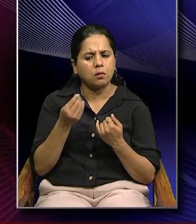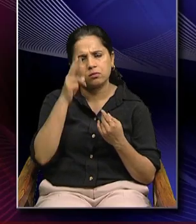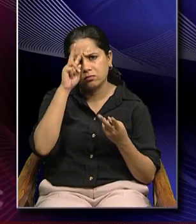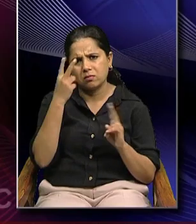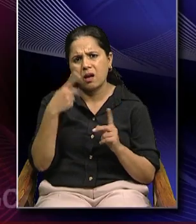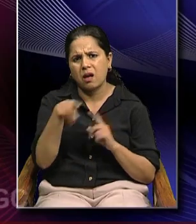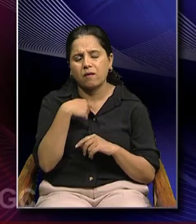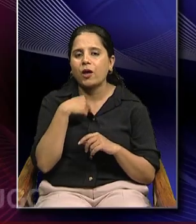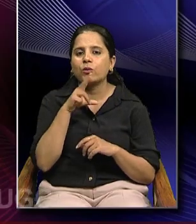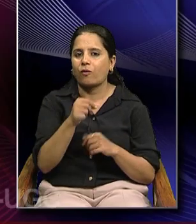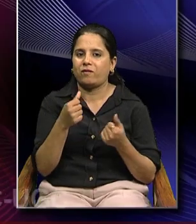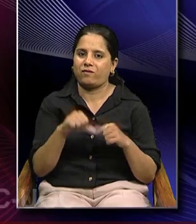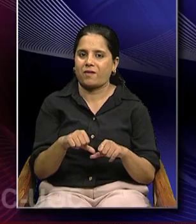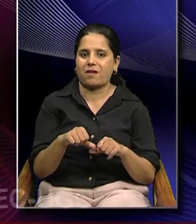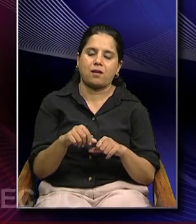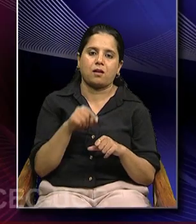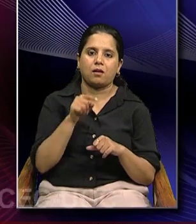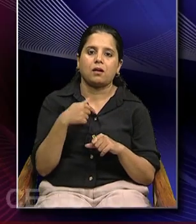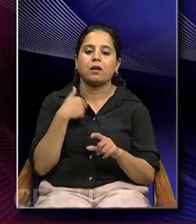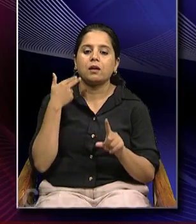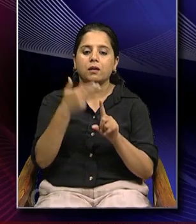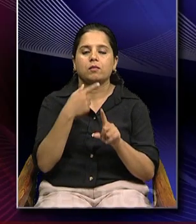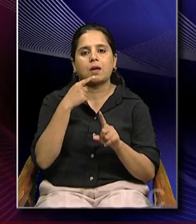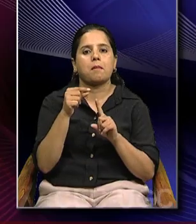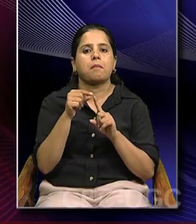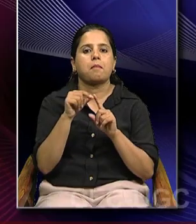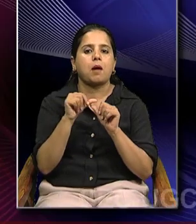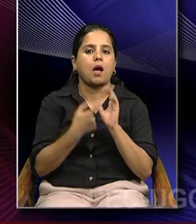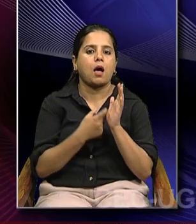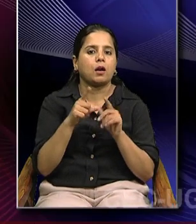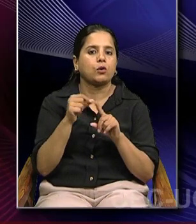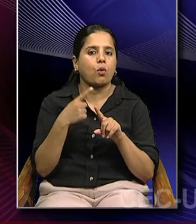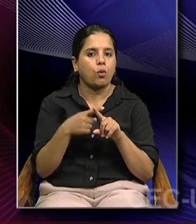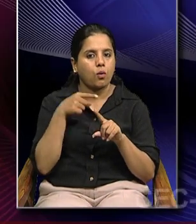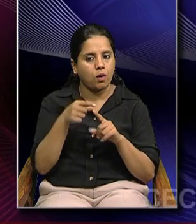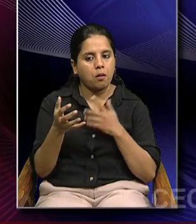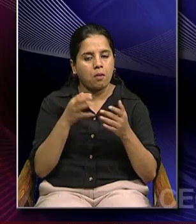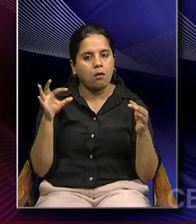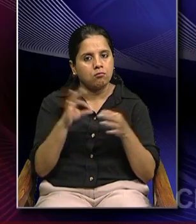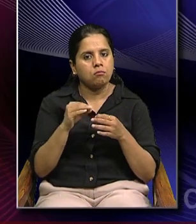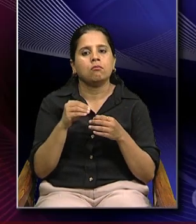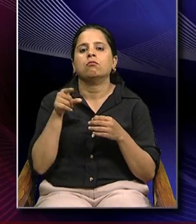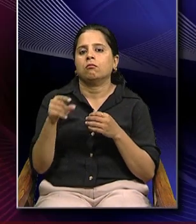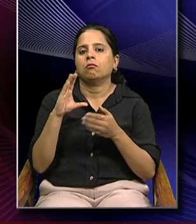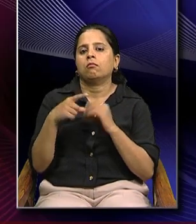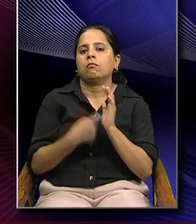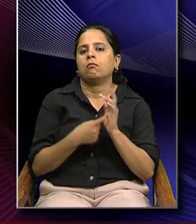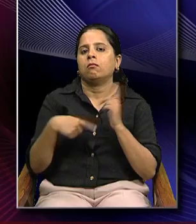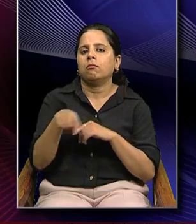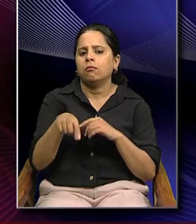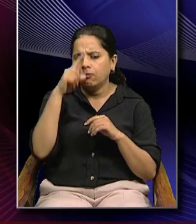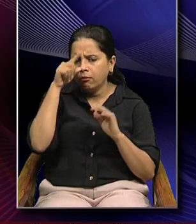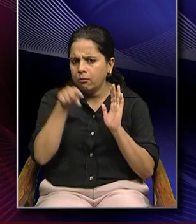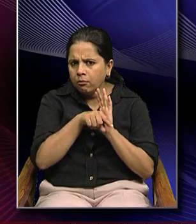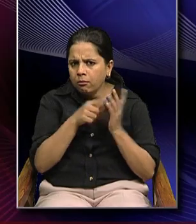can't deny, and they are being called as paradoxes of marketing to connected customers. So paradoxes of marketing